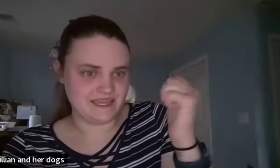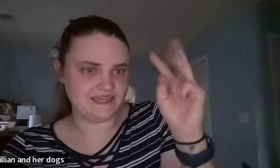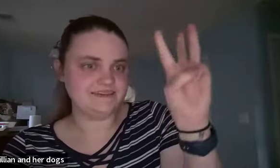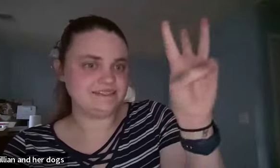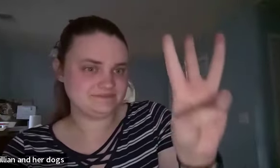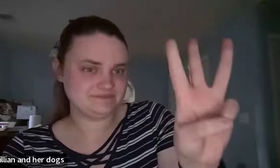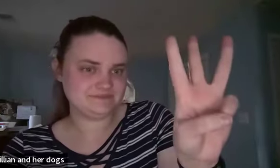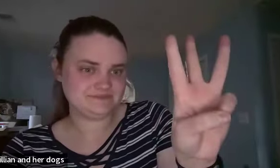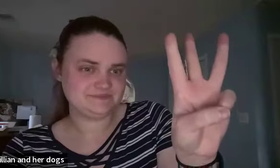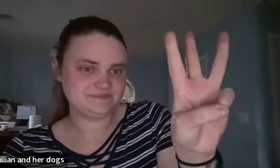Wednesday,